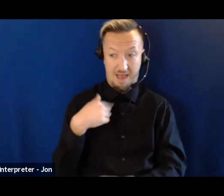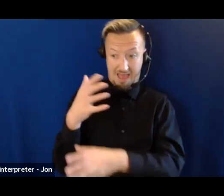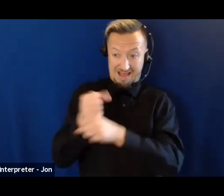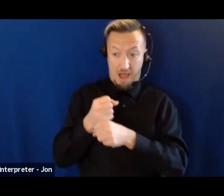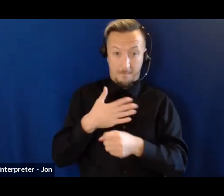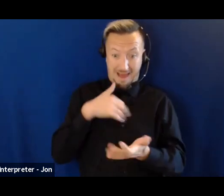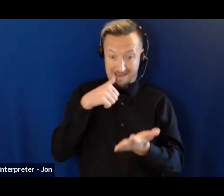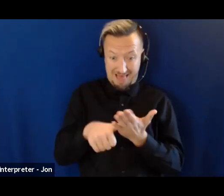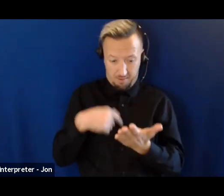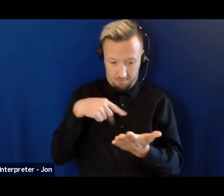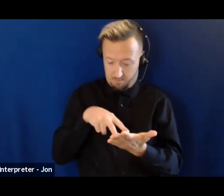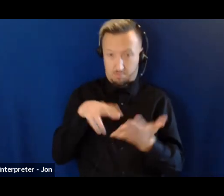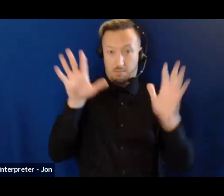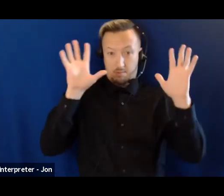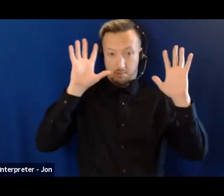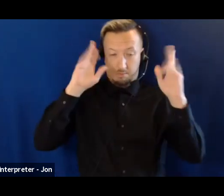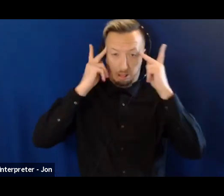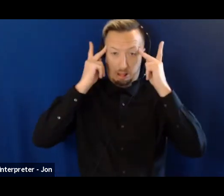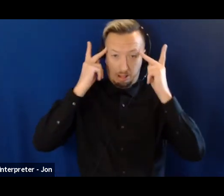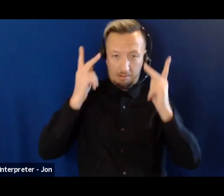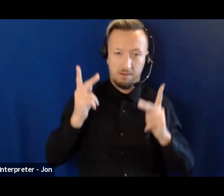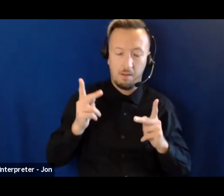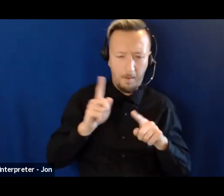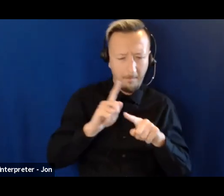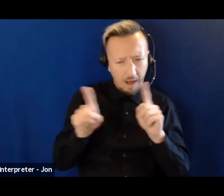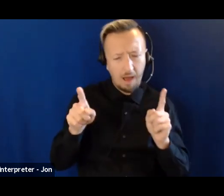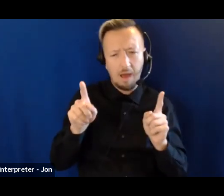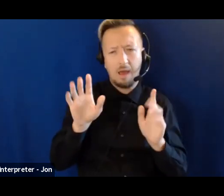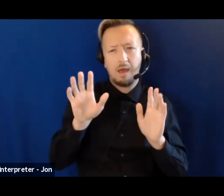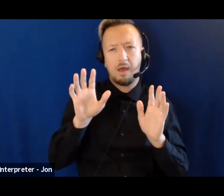back, but you know, after going through it and